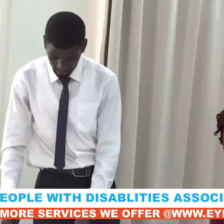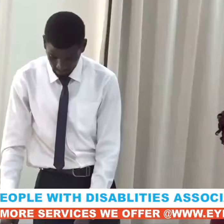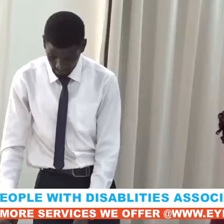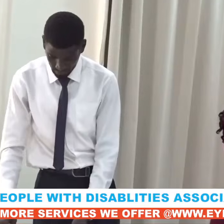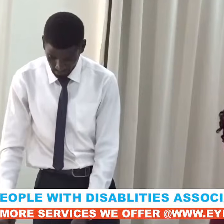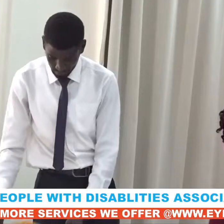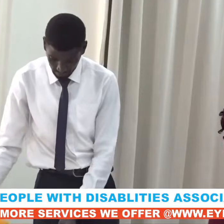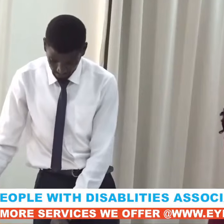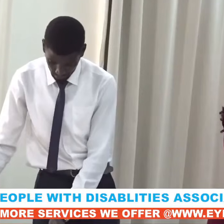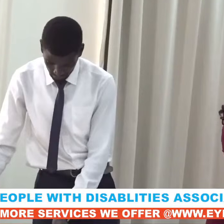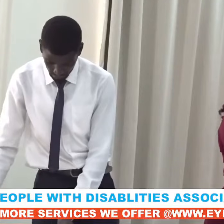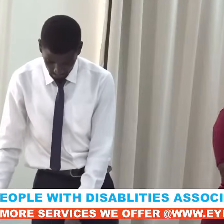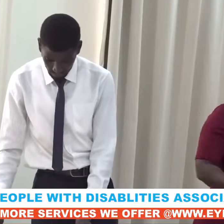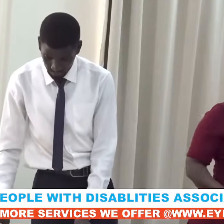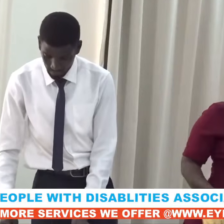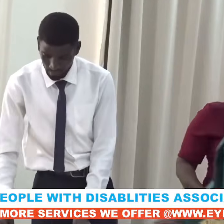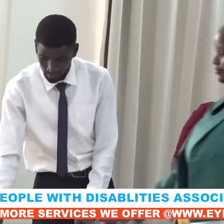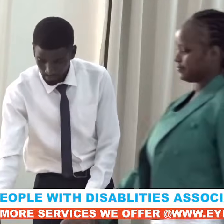Okay, Rita Kansime.